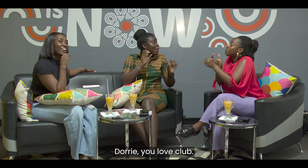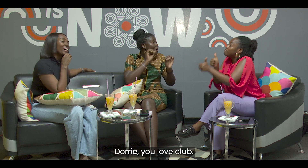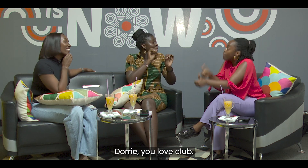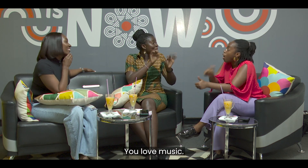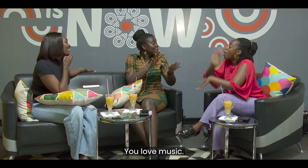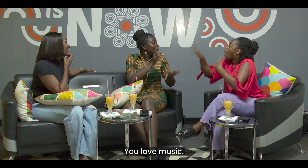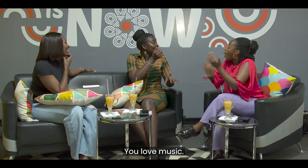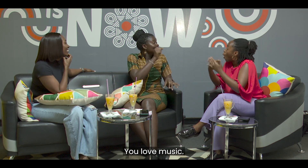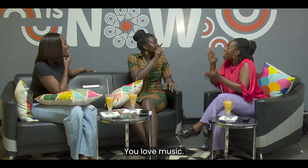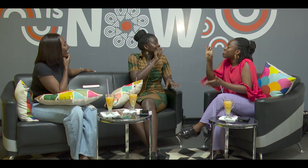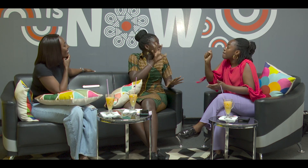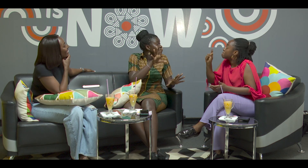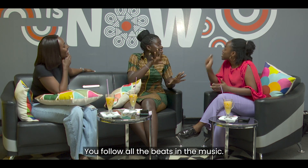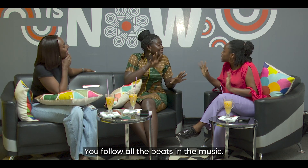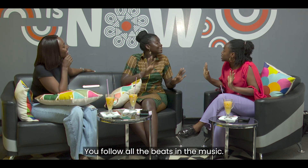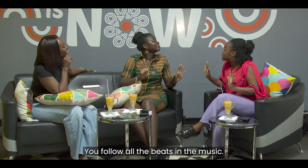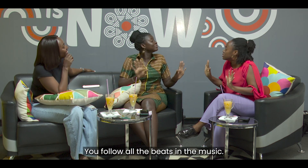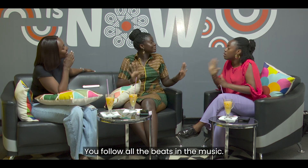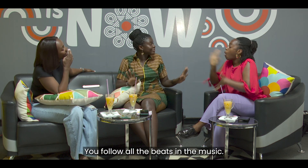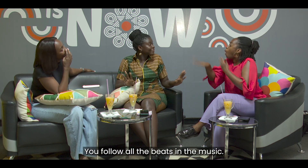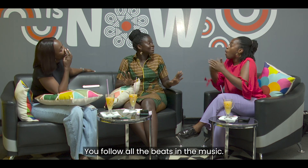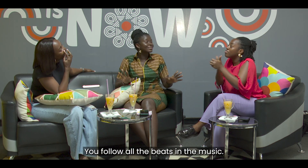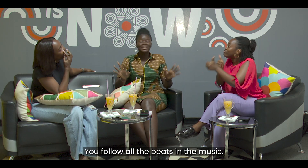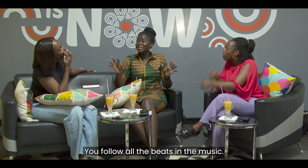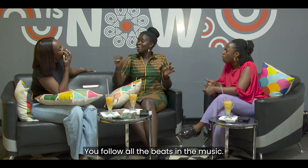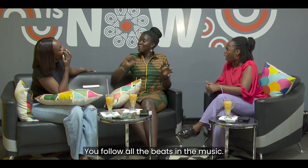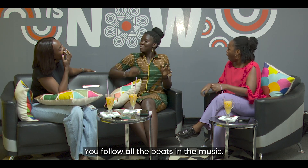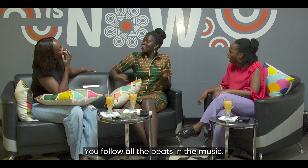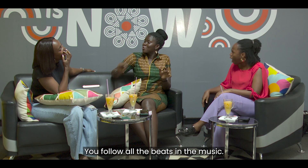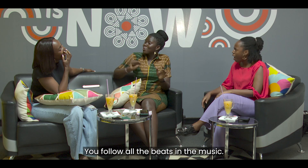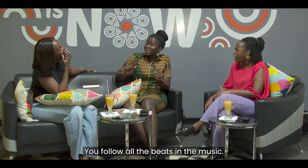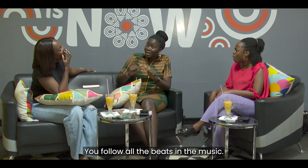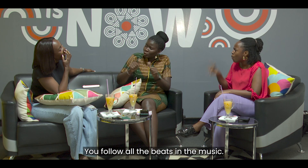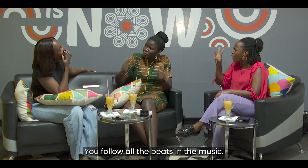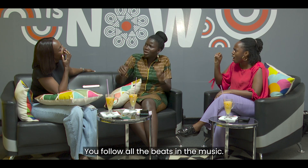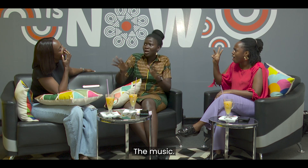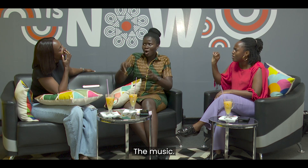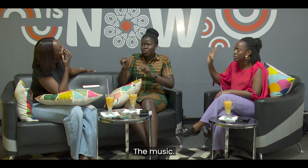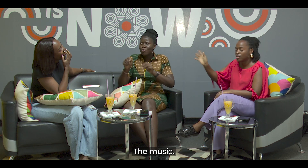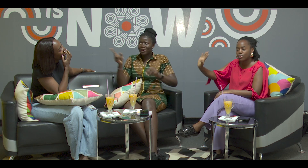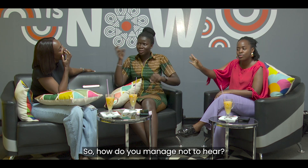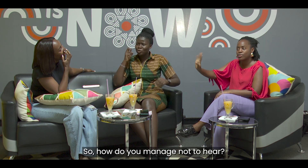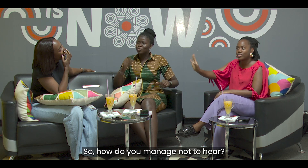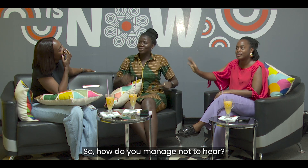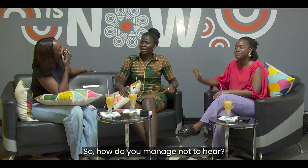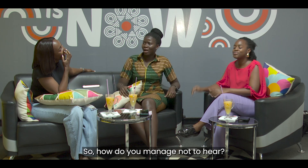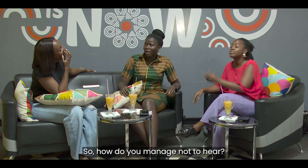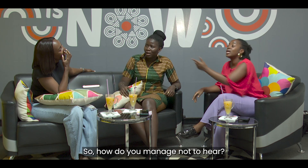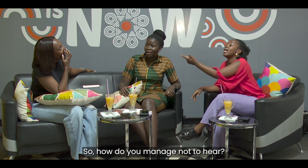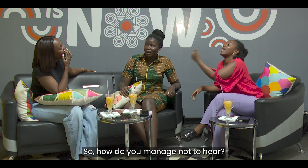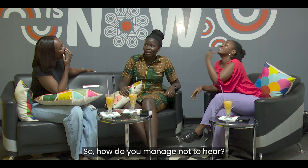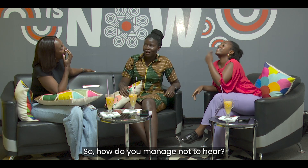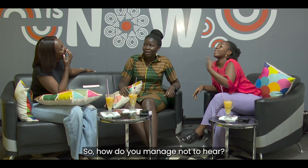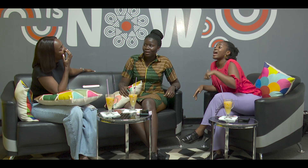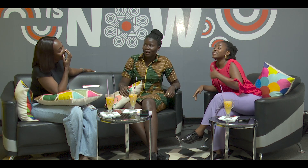love music. You follow all the beats in the music. The music. So how do you manage now to hear? Tell